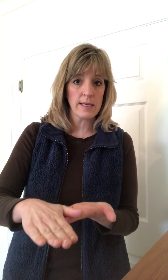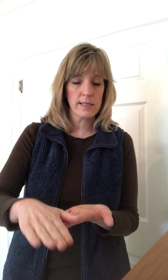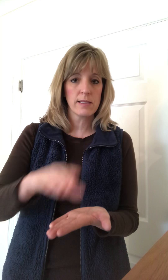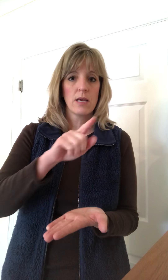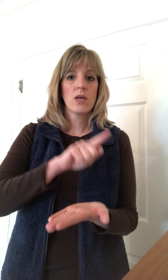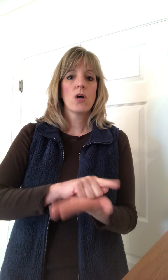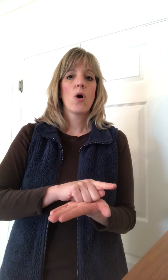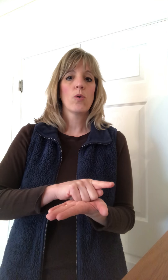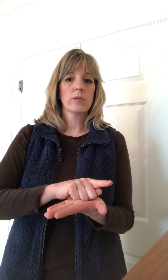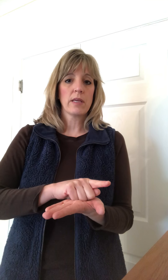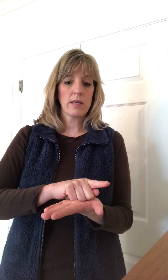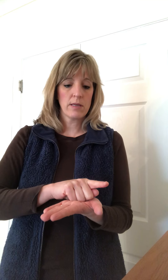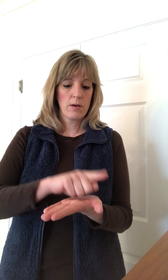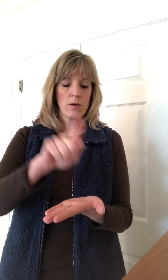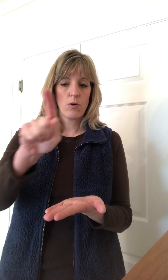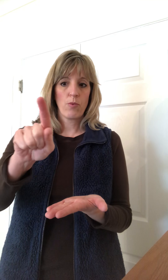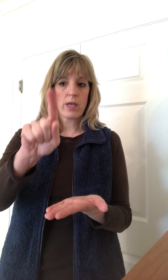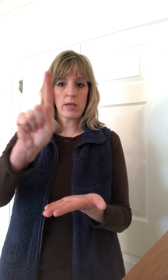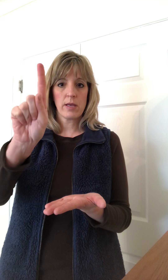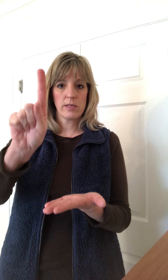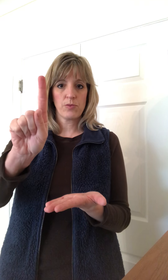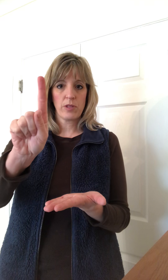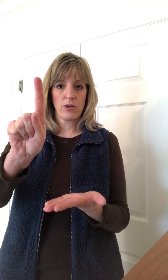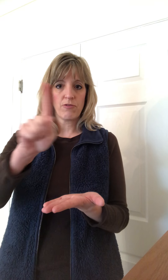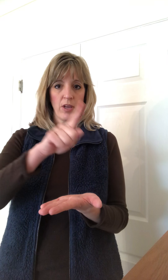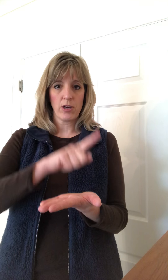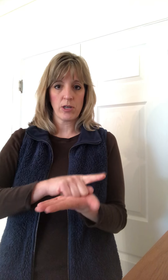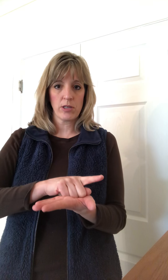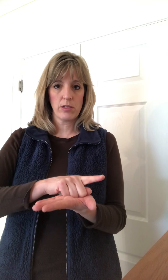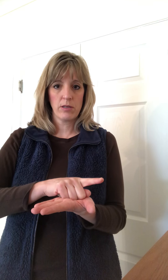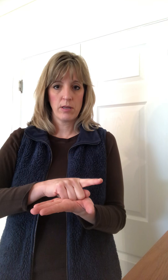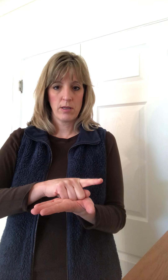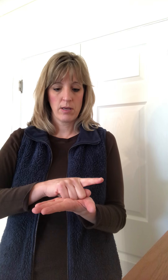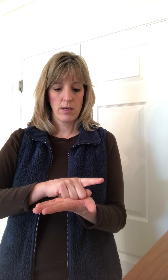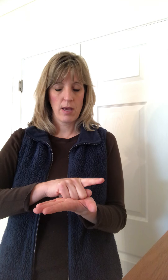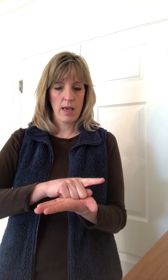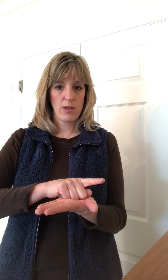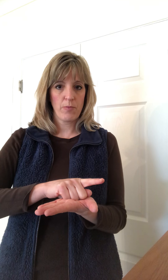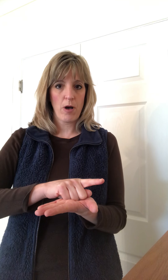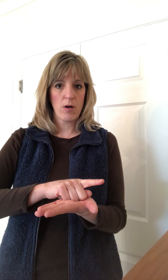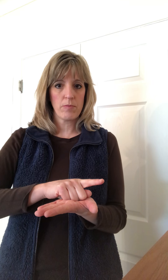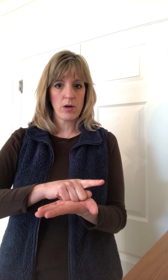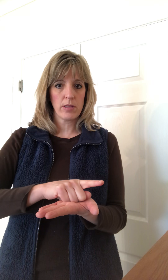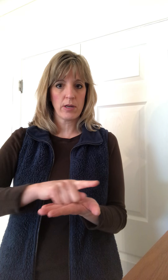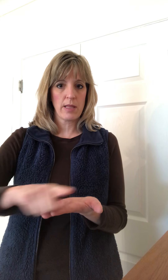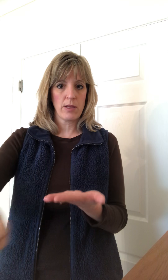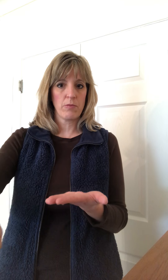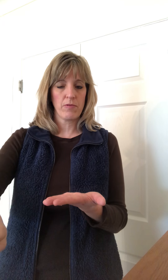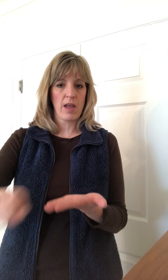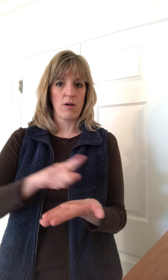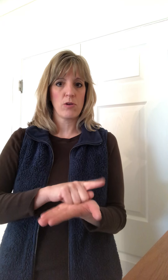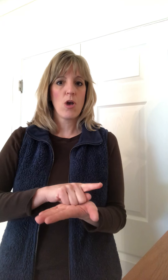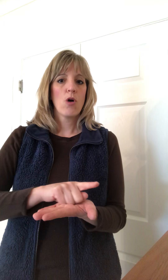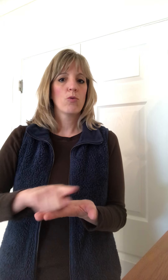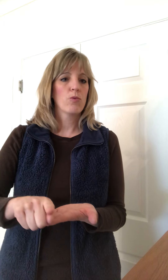nice, only weak is with your finger and your palm on there, and then you move it out,